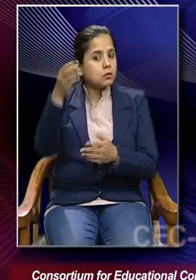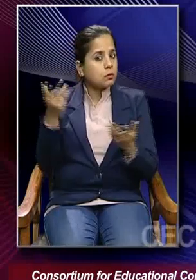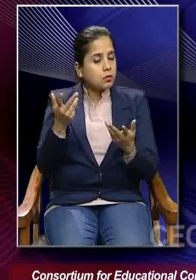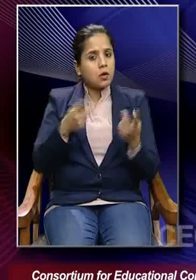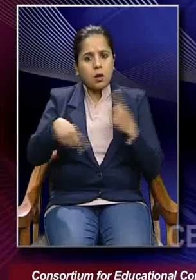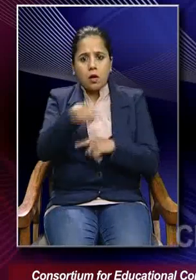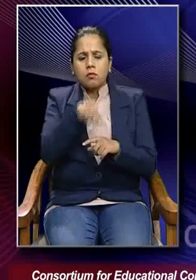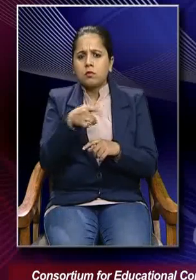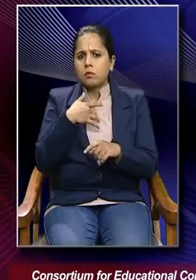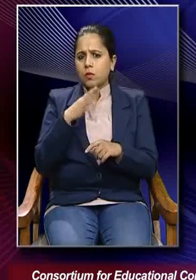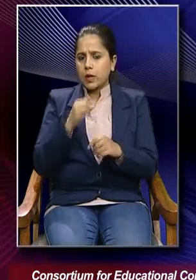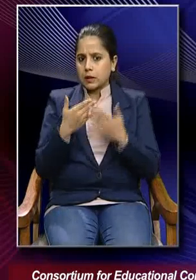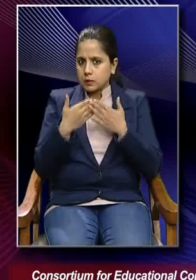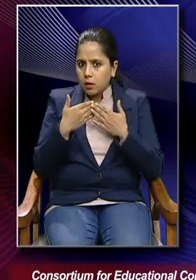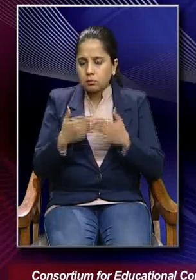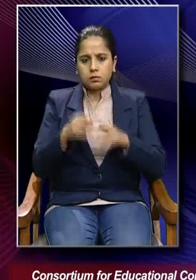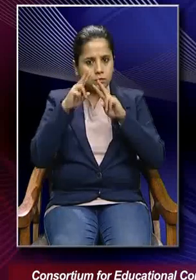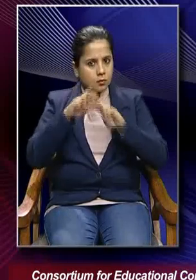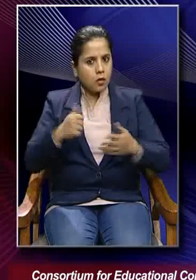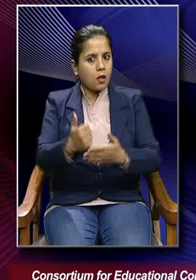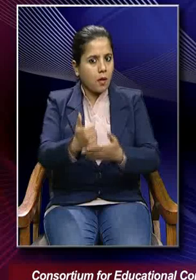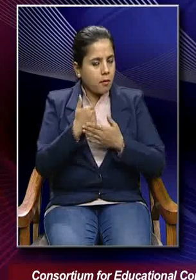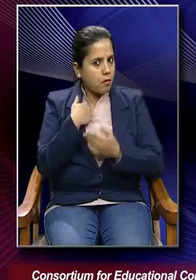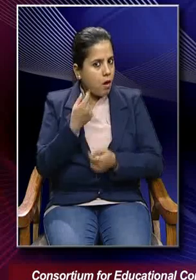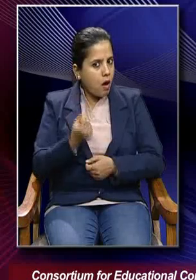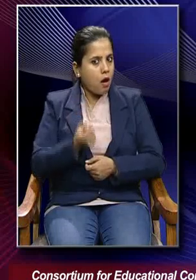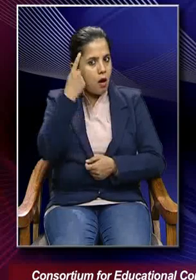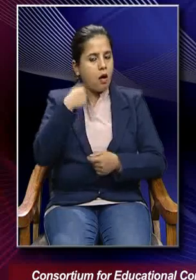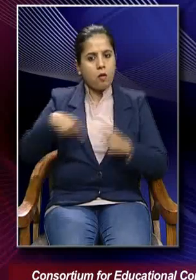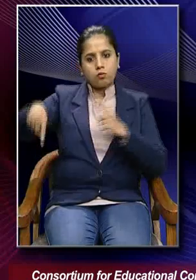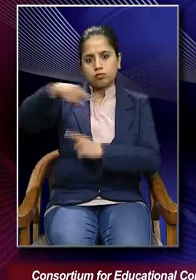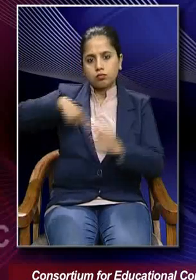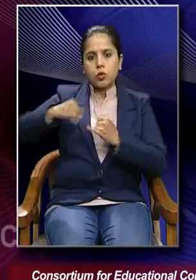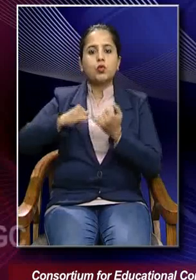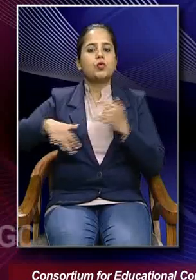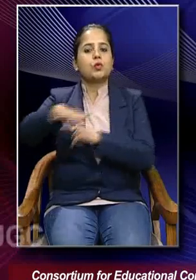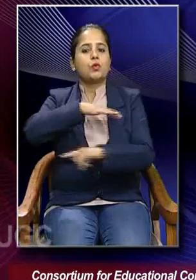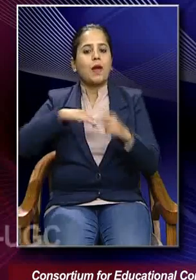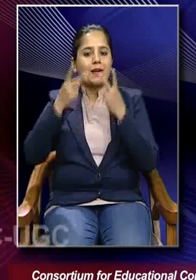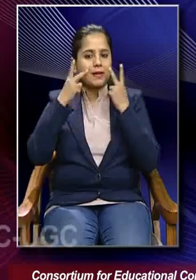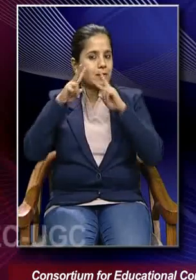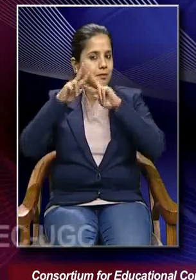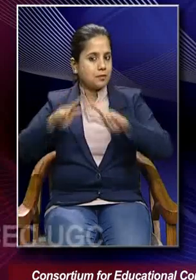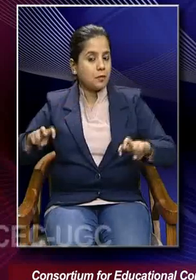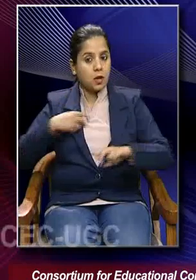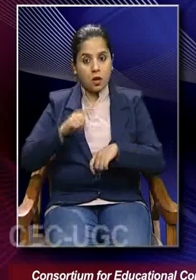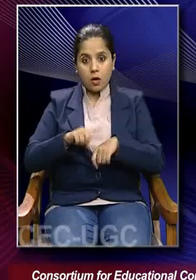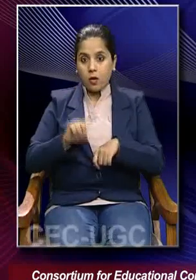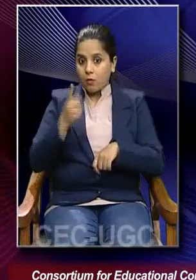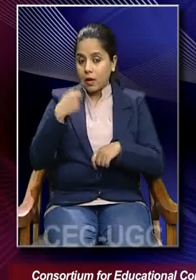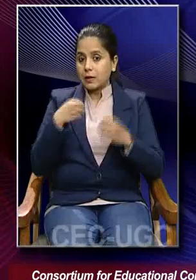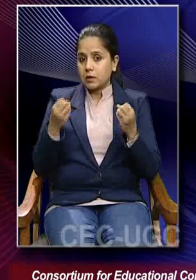they kind of study or they help us understand around in society. So to start, what